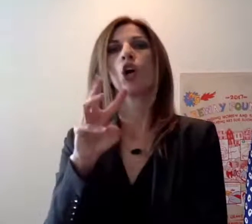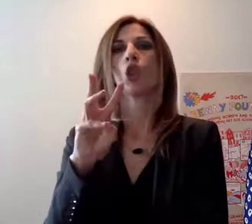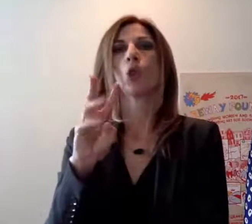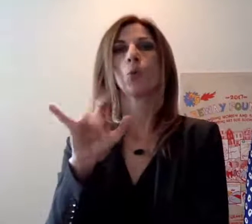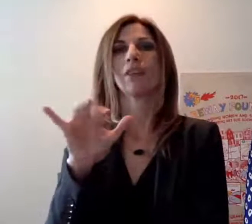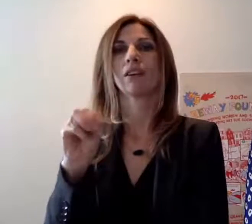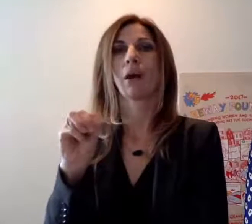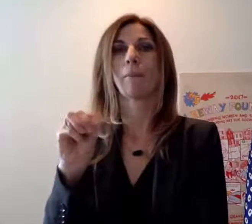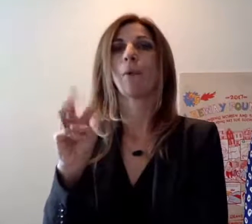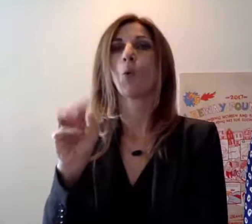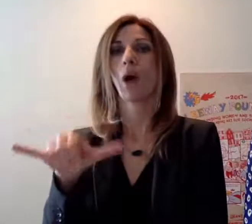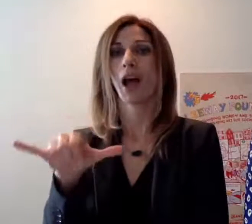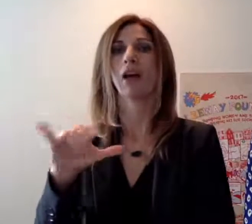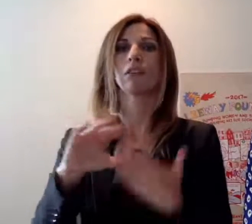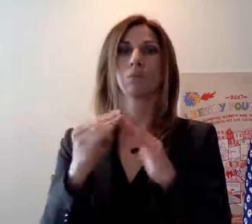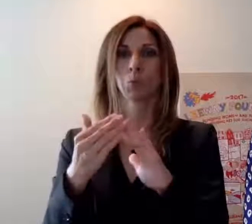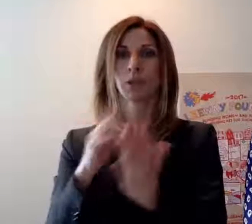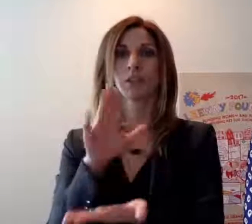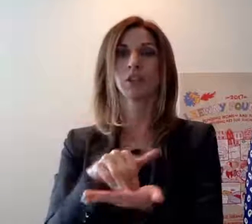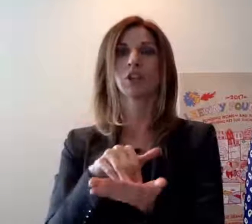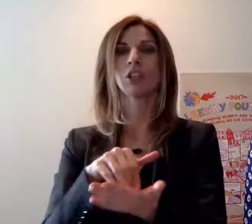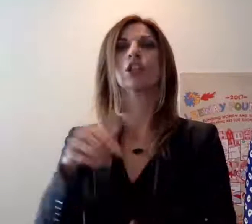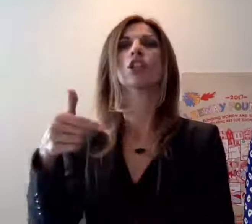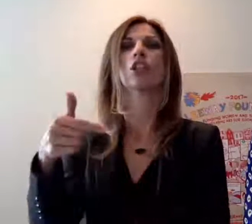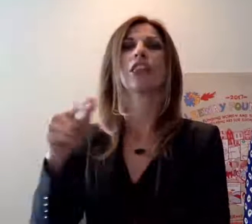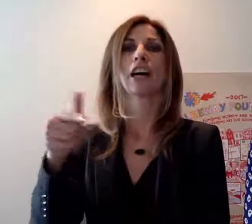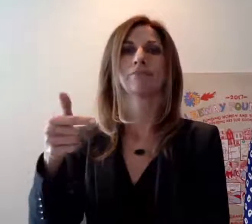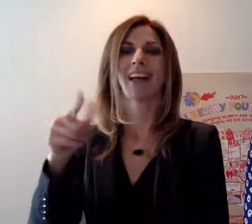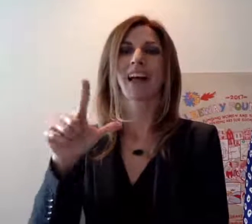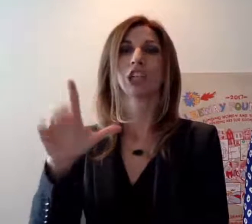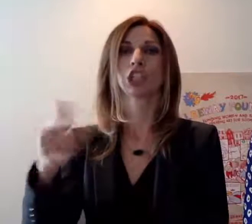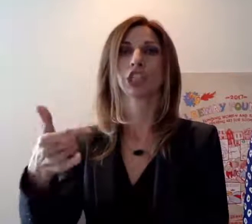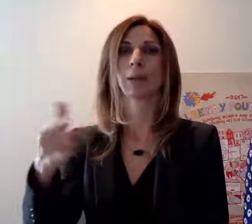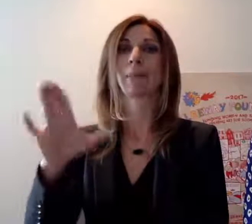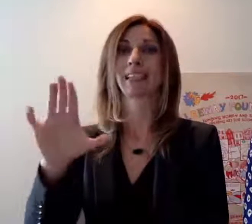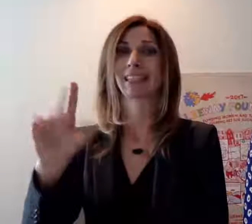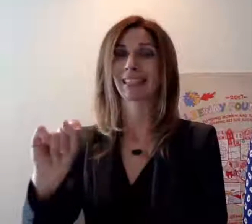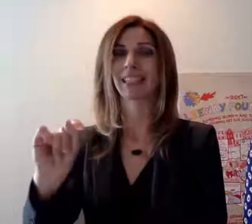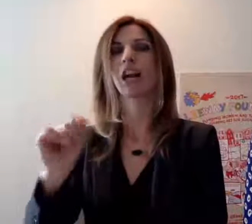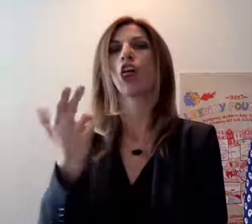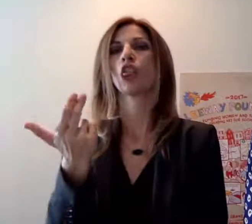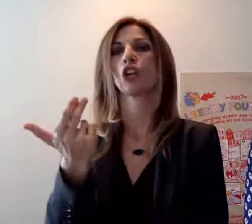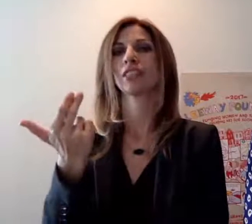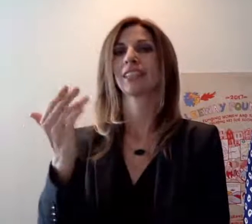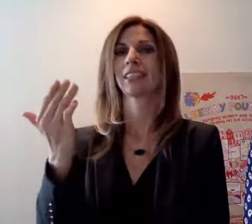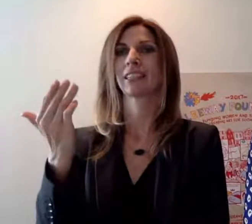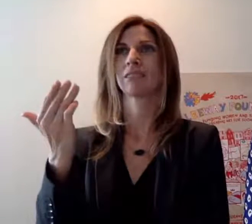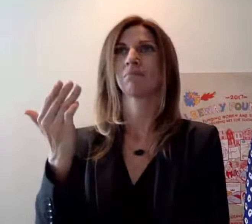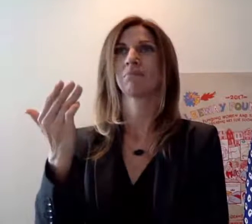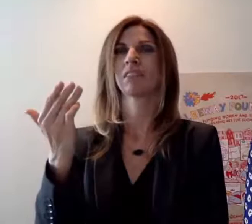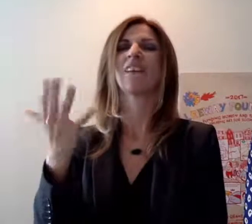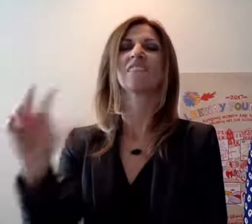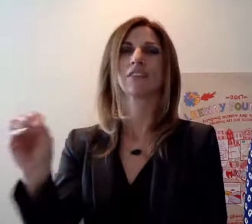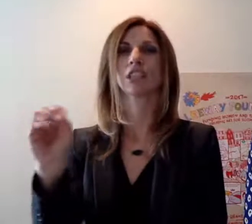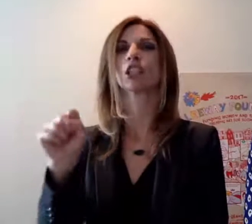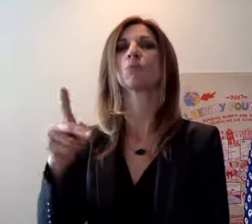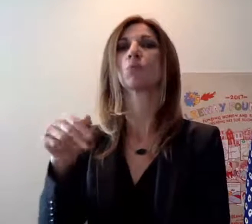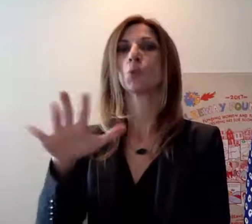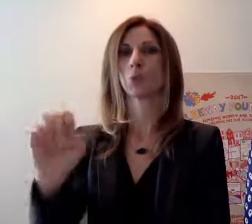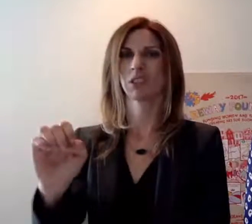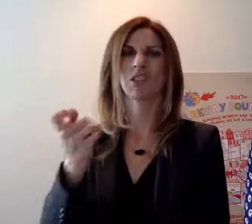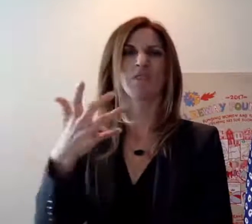Way Community Center, the LGBT Community Center that is at 1315 Spruce Street. So it's just a